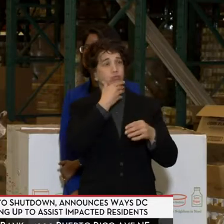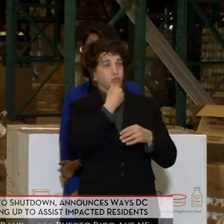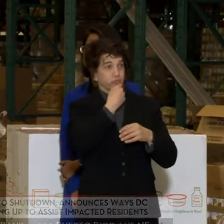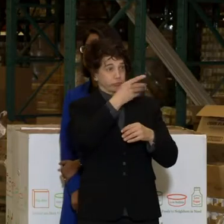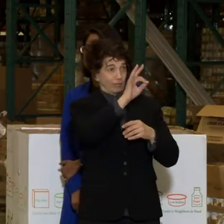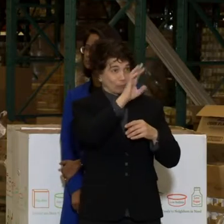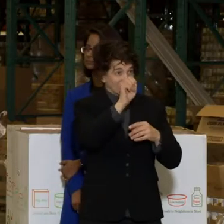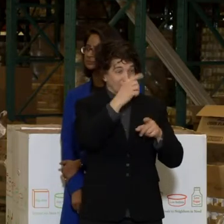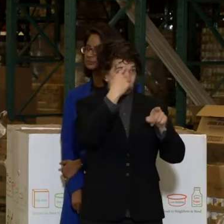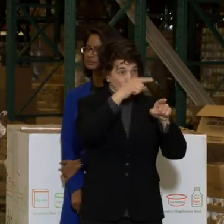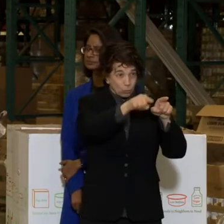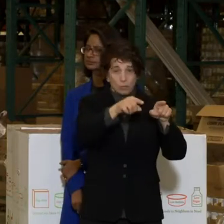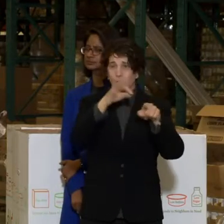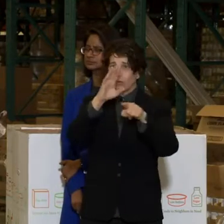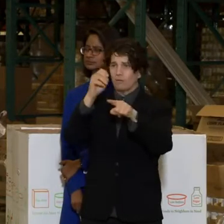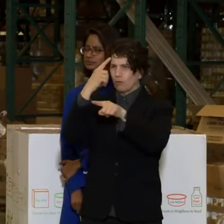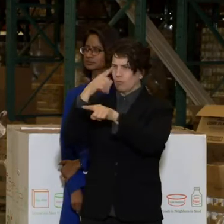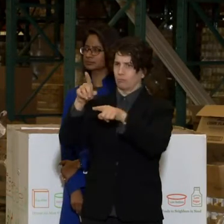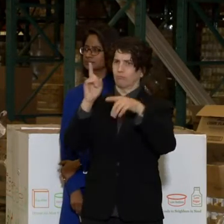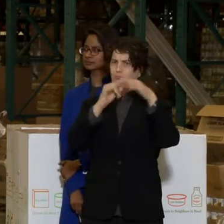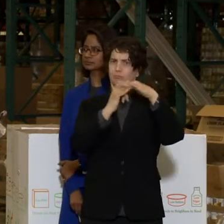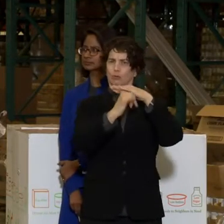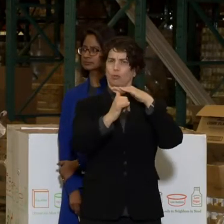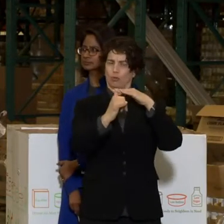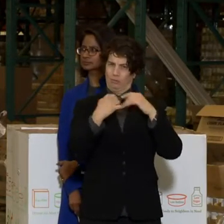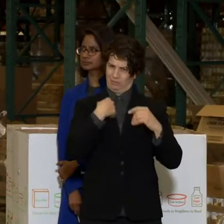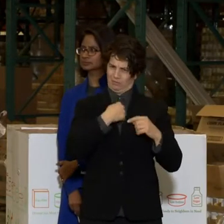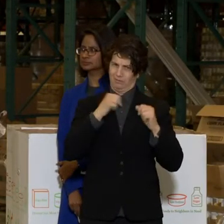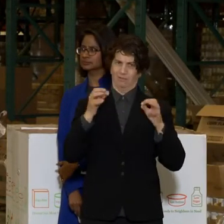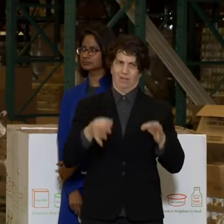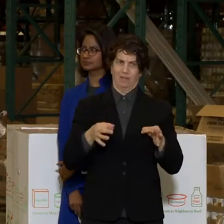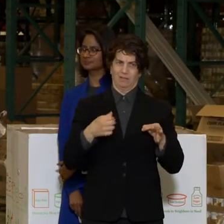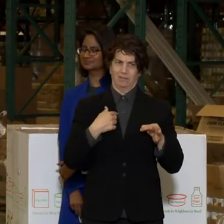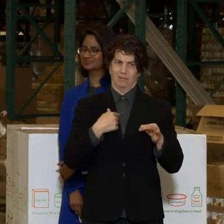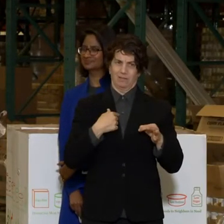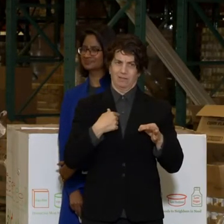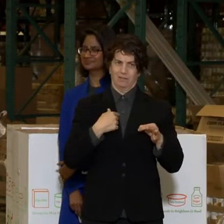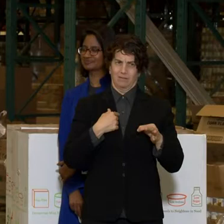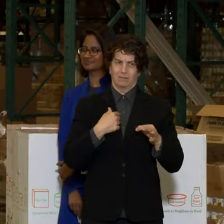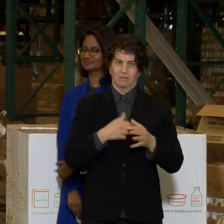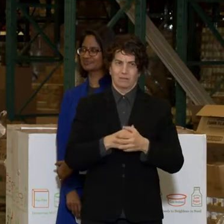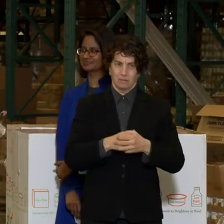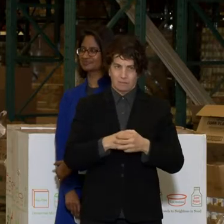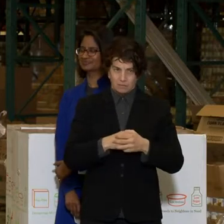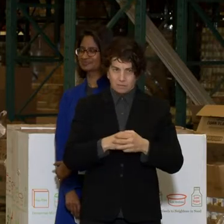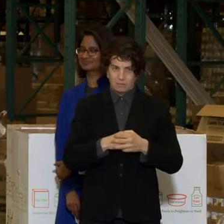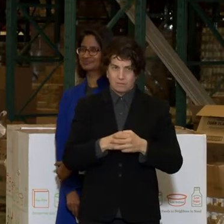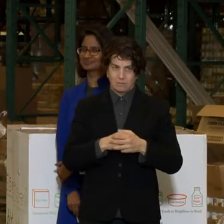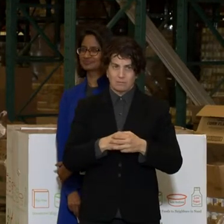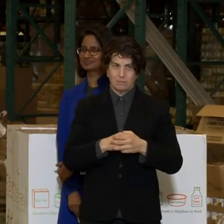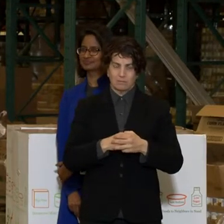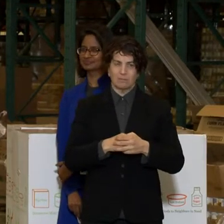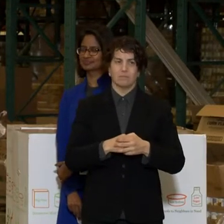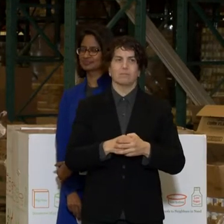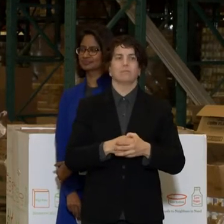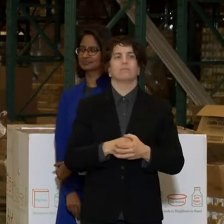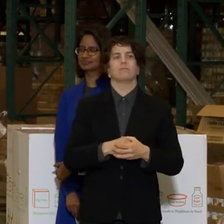concerned about making sure that everybody follows the rules of the road, or the rules of the Metro Rail, as it were.